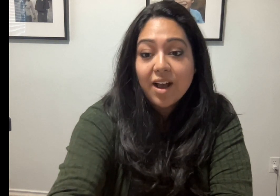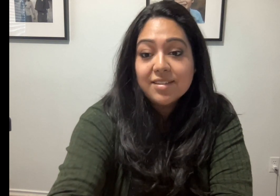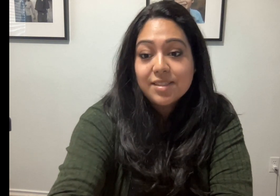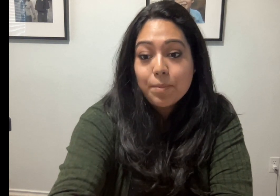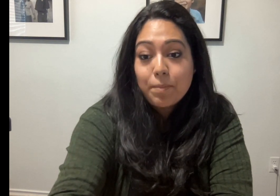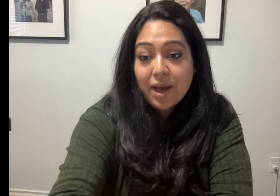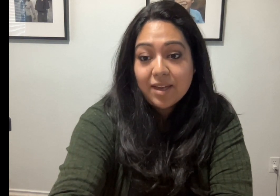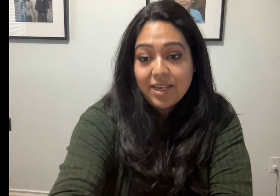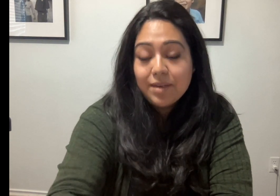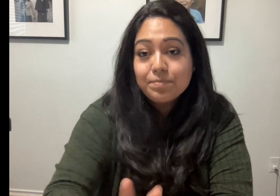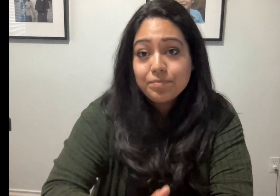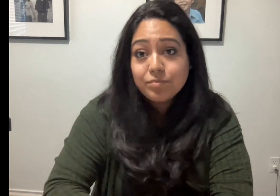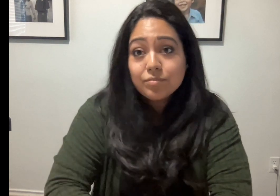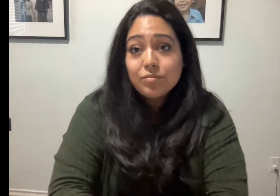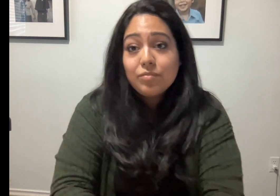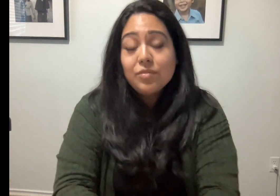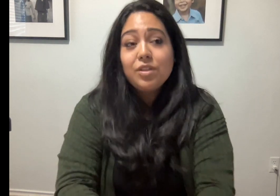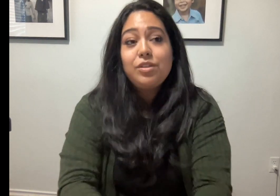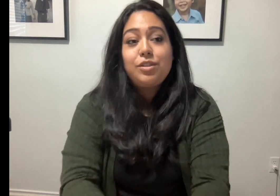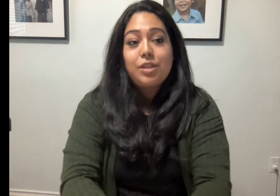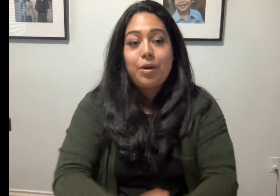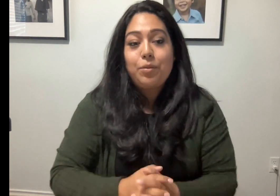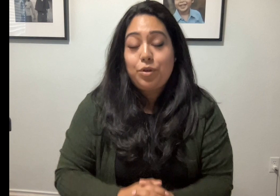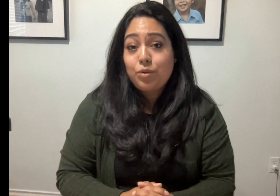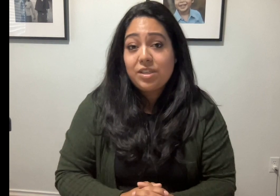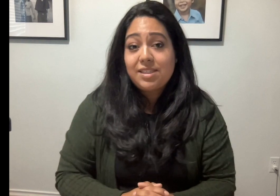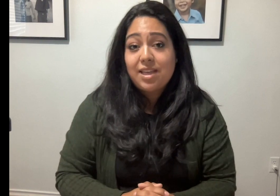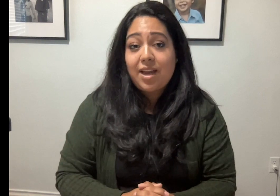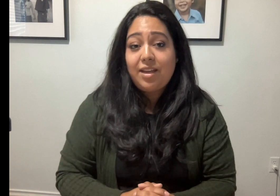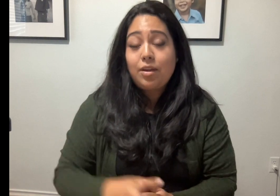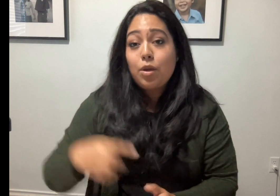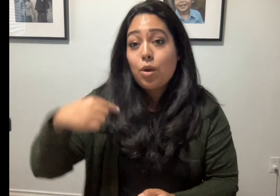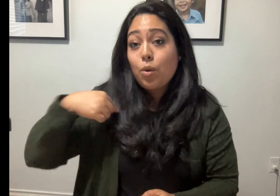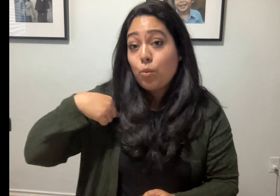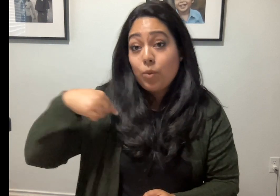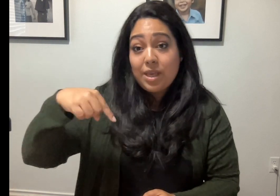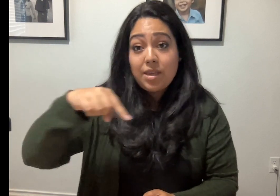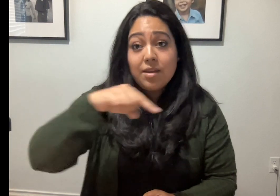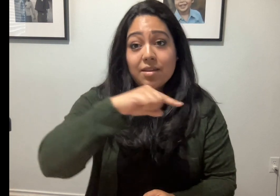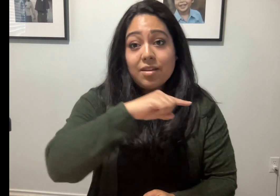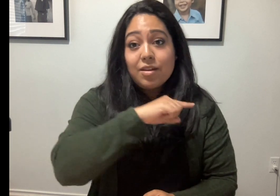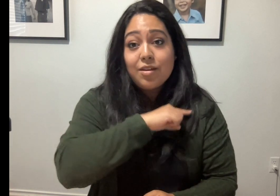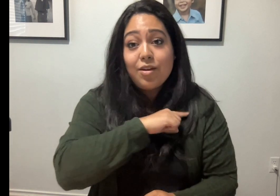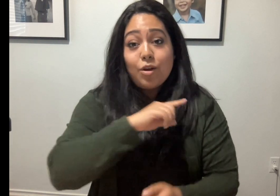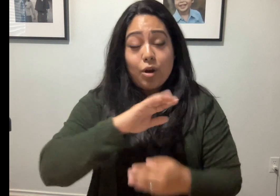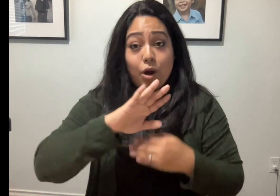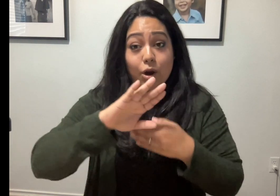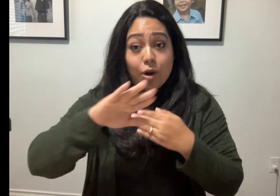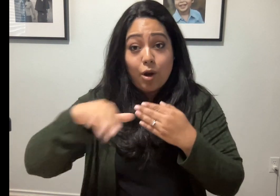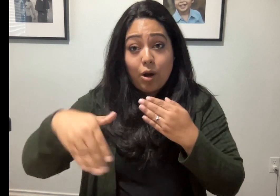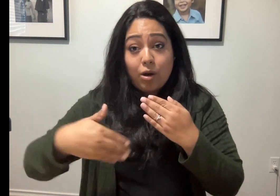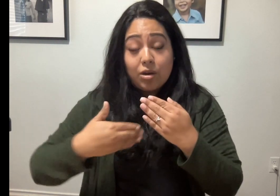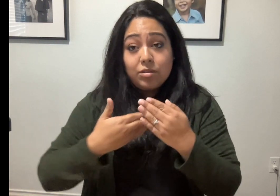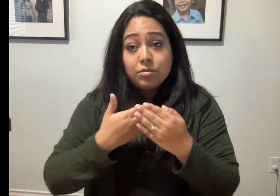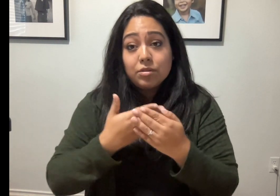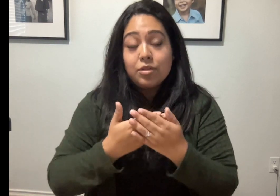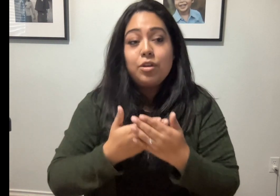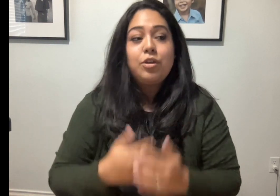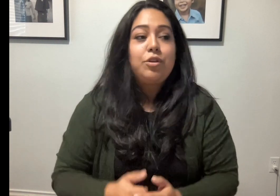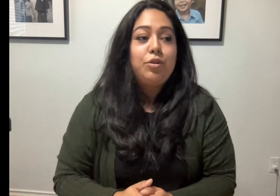God's body. So you could sign we are all. You